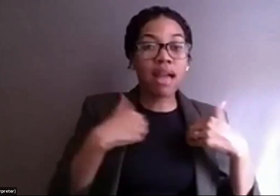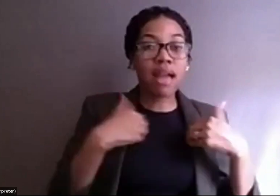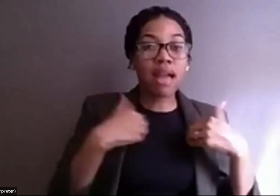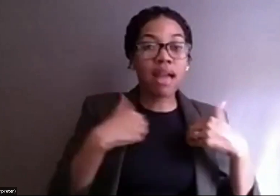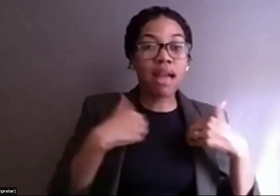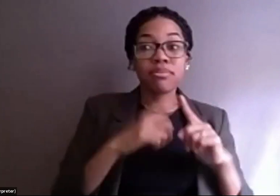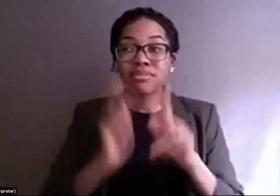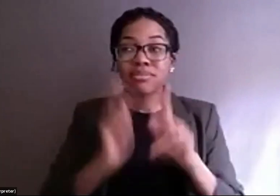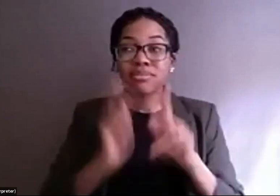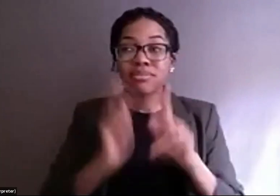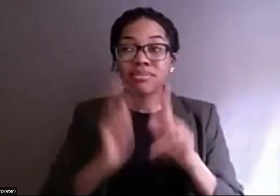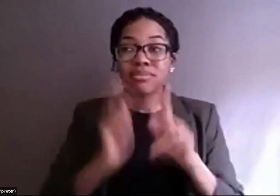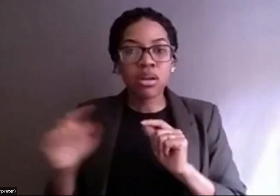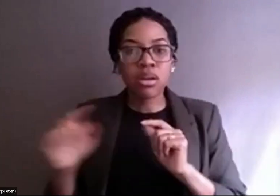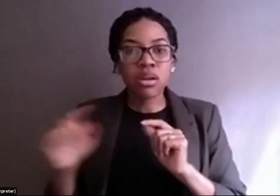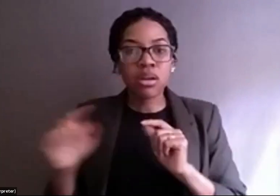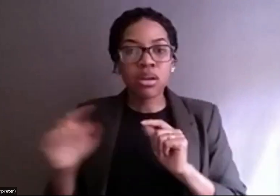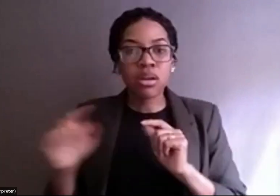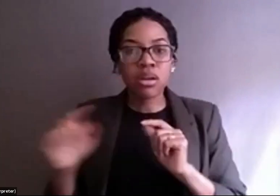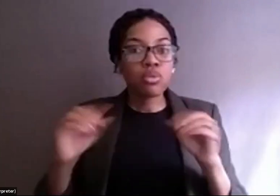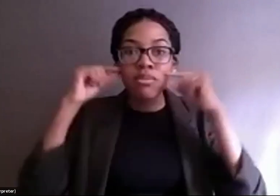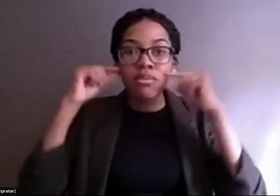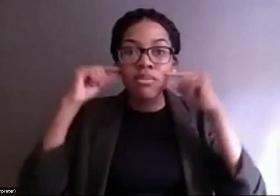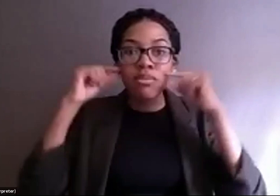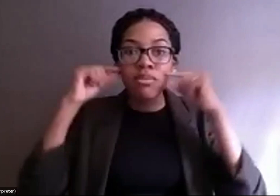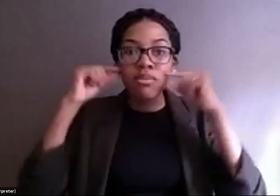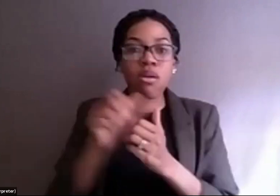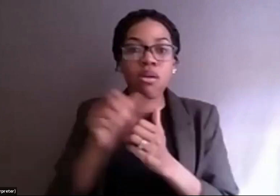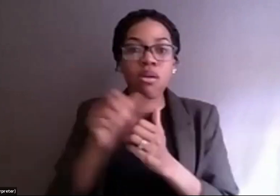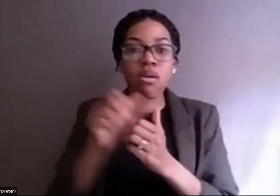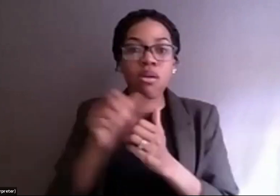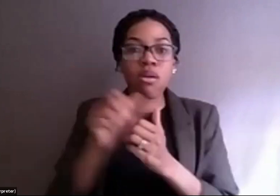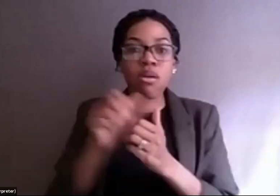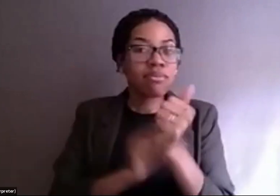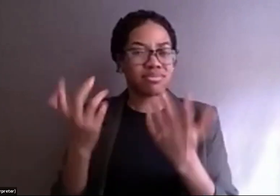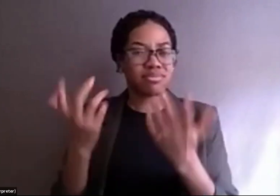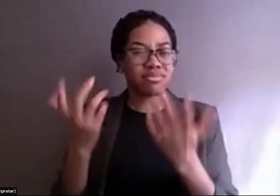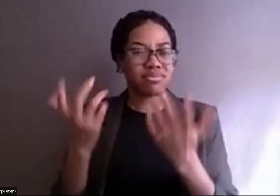stuff. So my sense is the struggle continues in a different form.